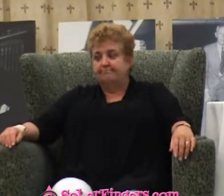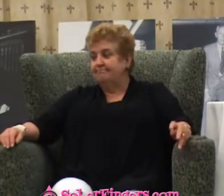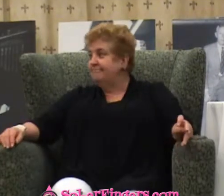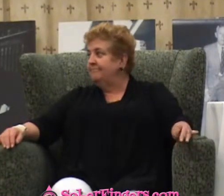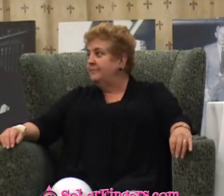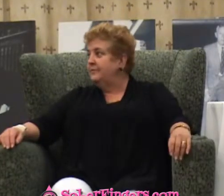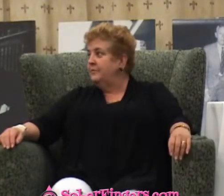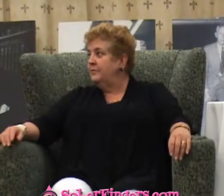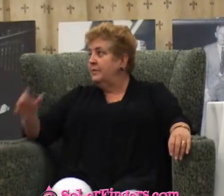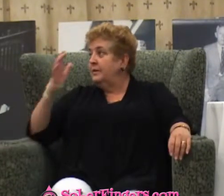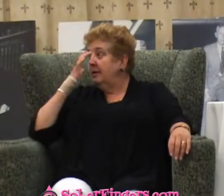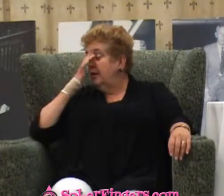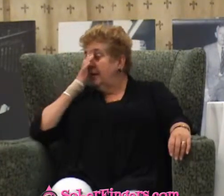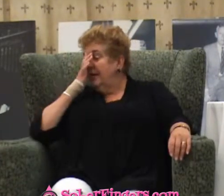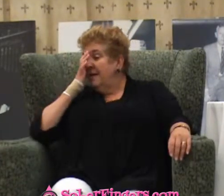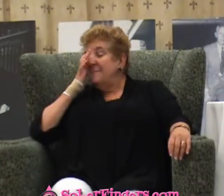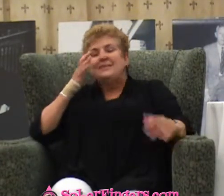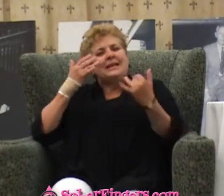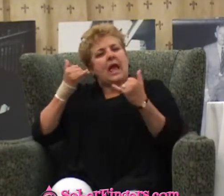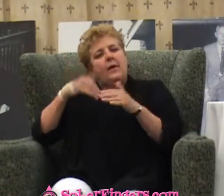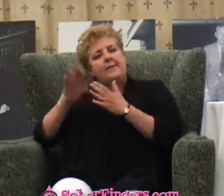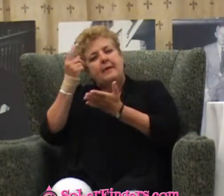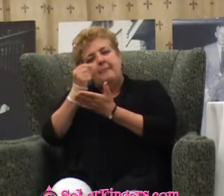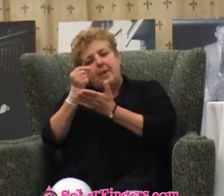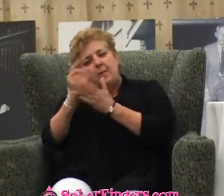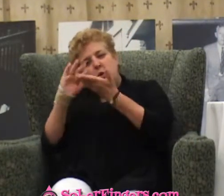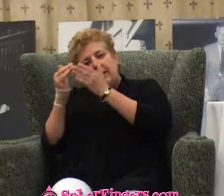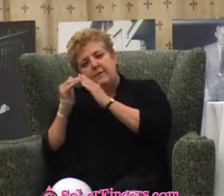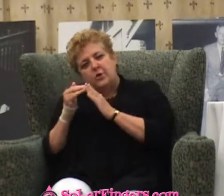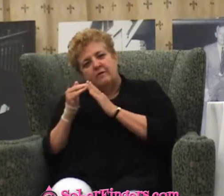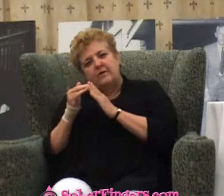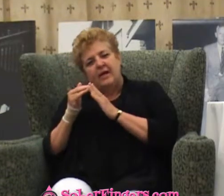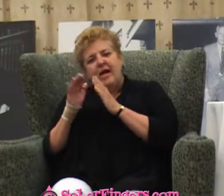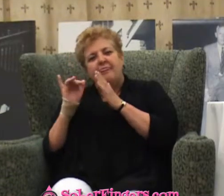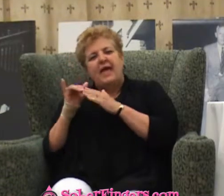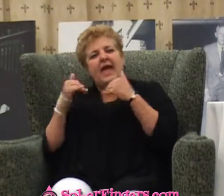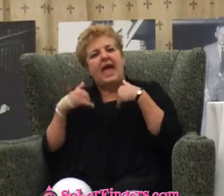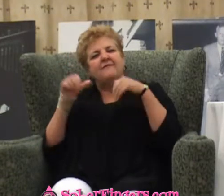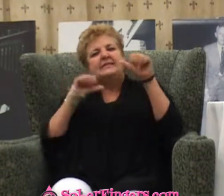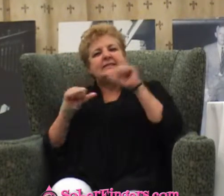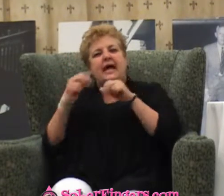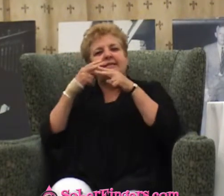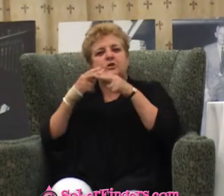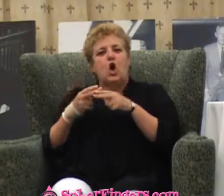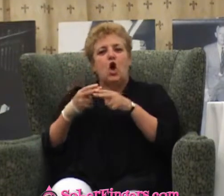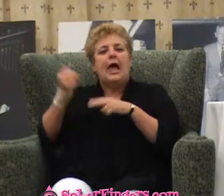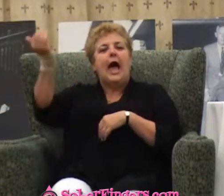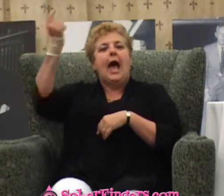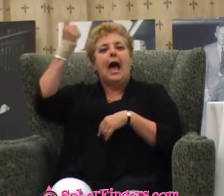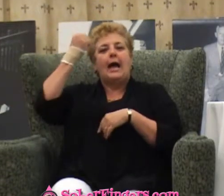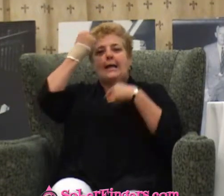Now, in the therapeutic community, there's a science called cognitive behavioral therapy. It's expensive,